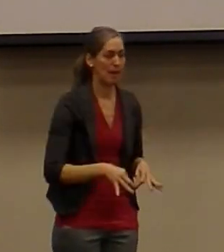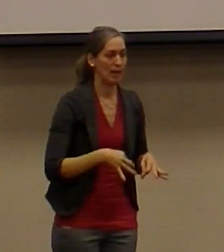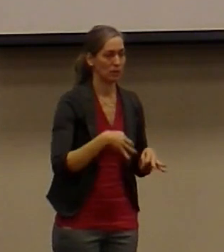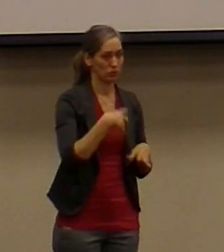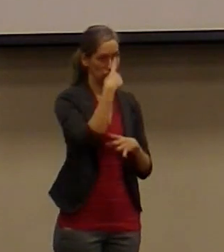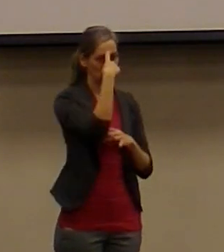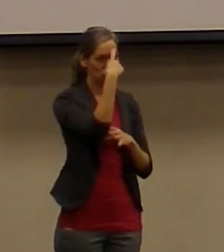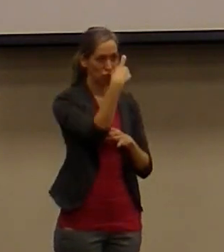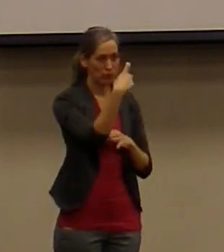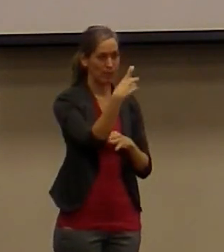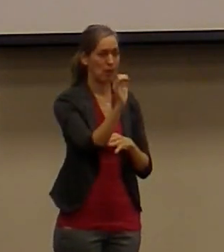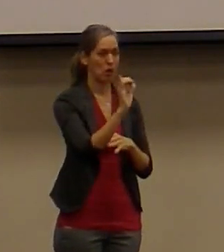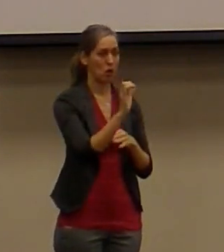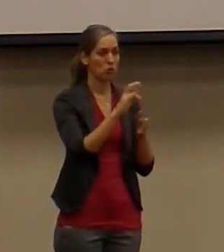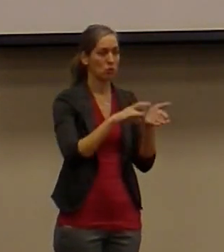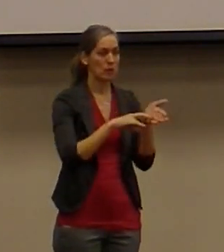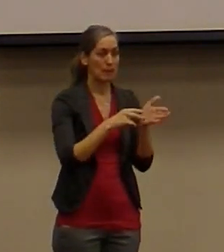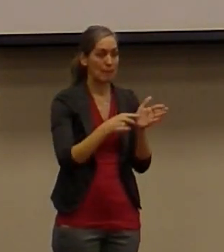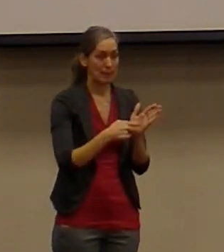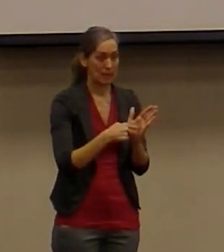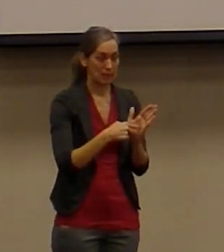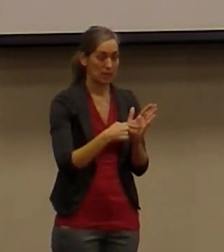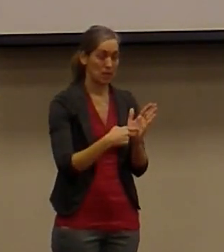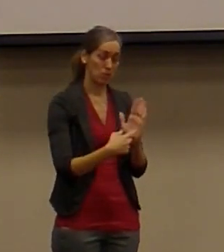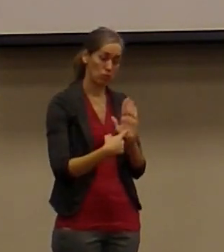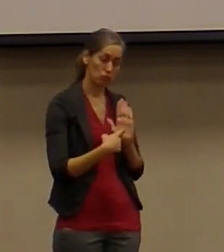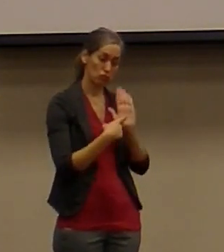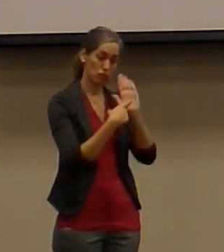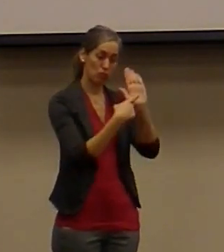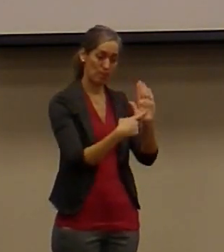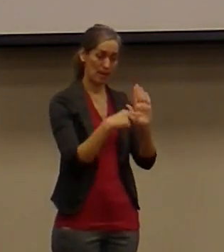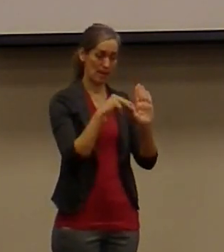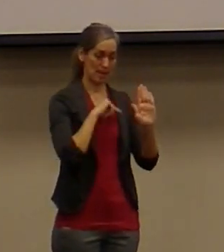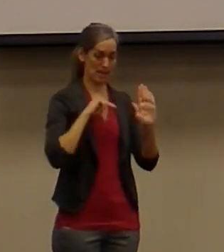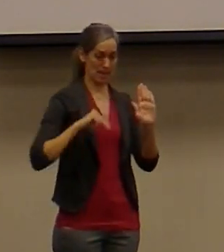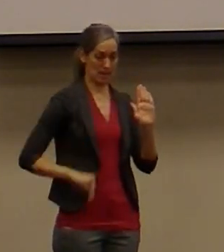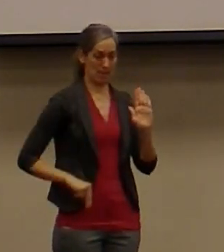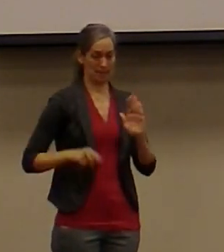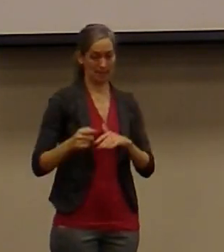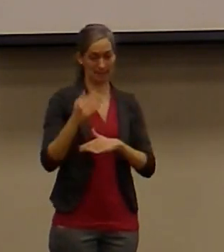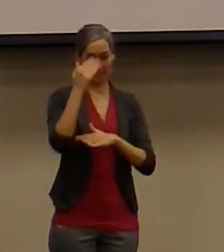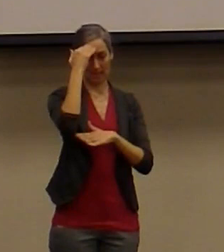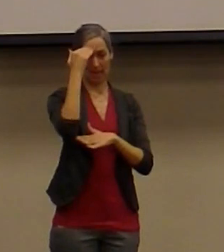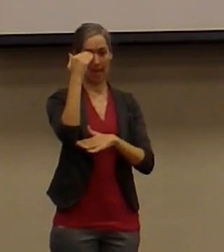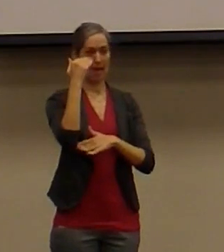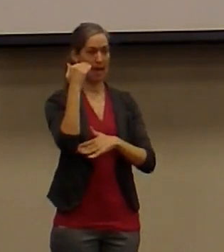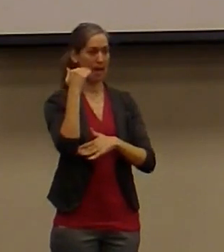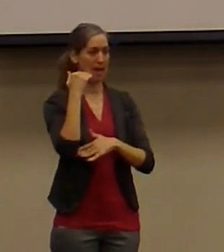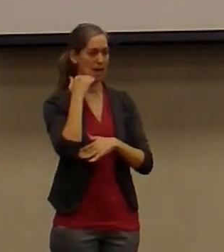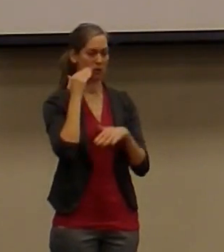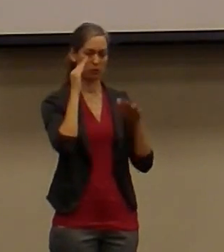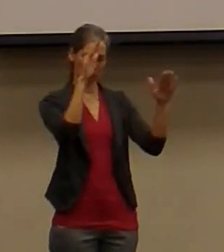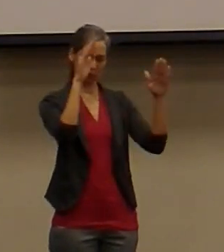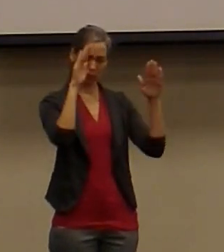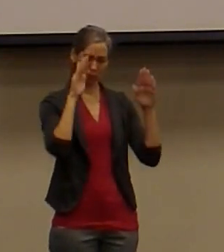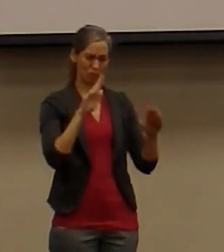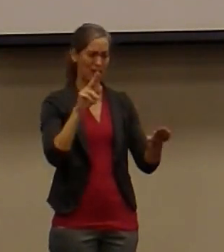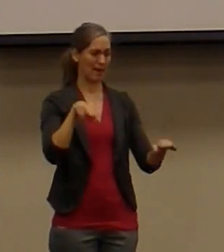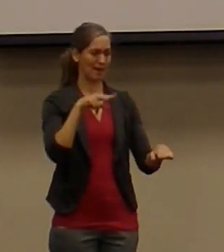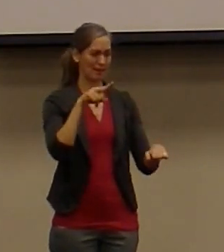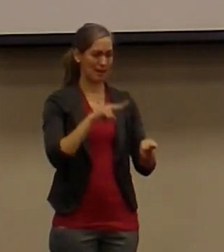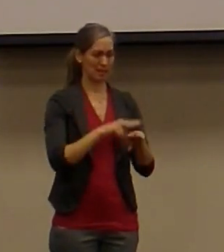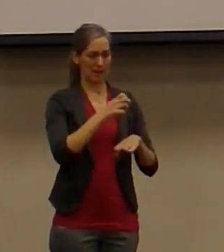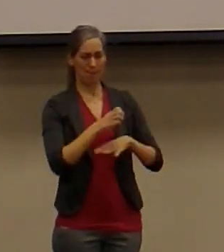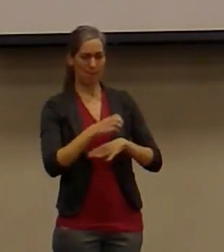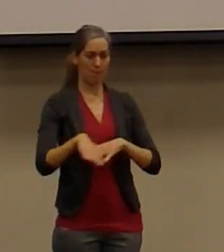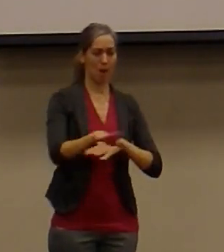and then what it meant. That it represented Nebuchadnezzar being the head of a great nation, an empire that